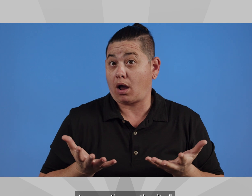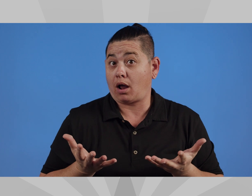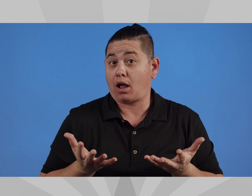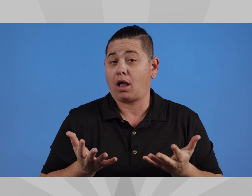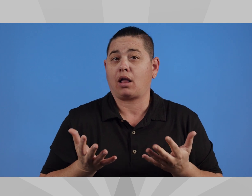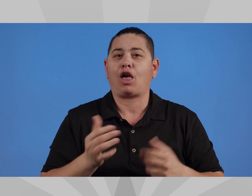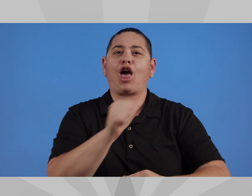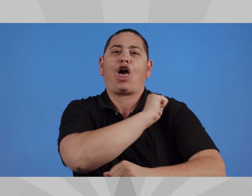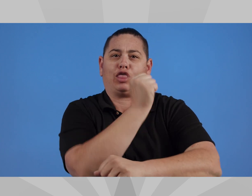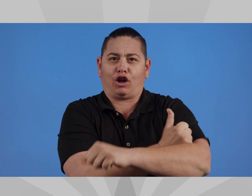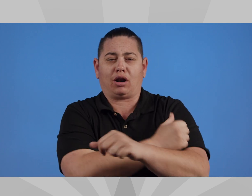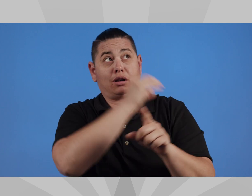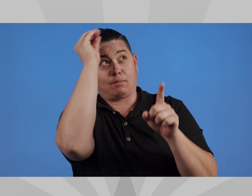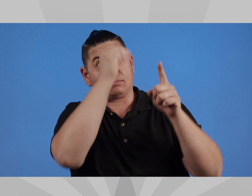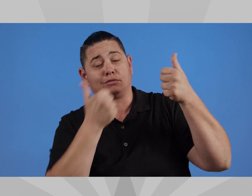authority."